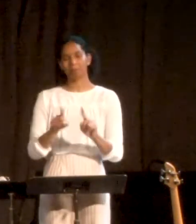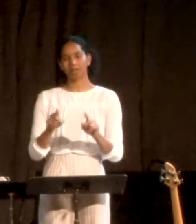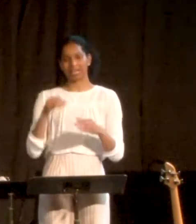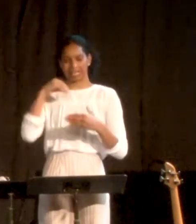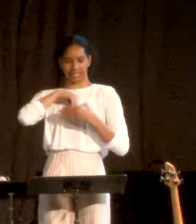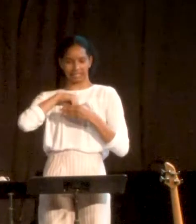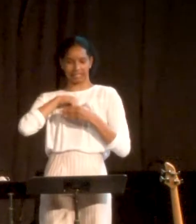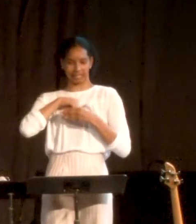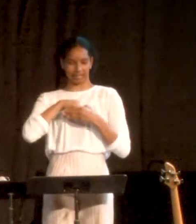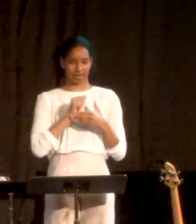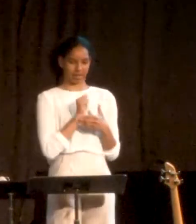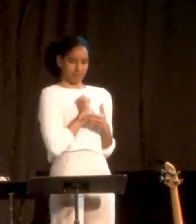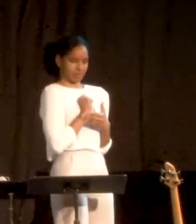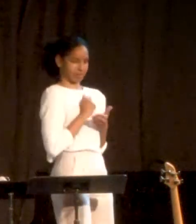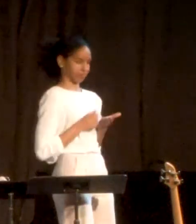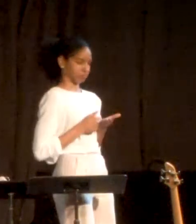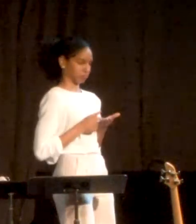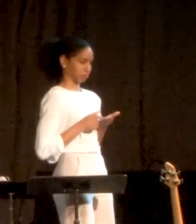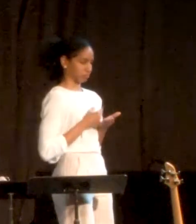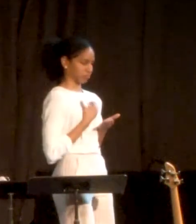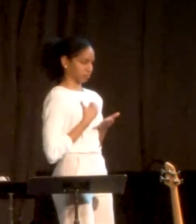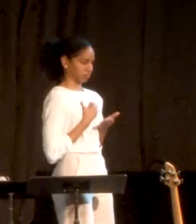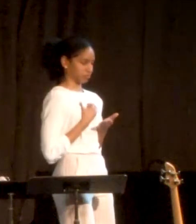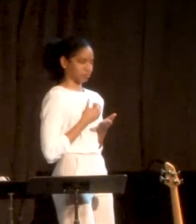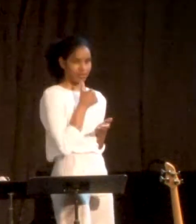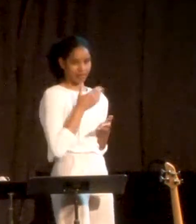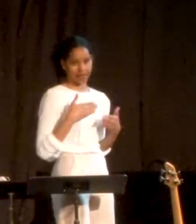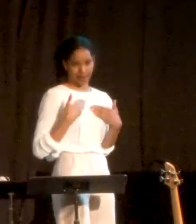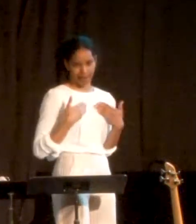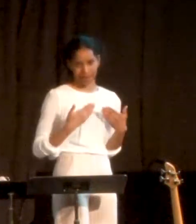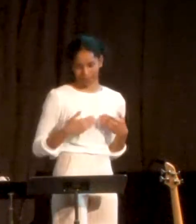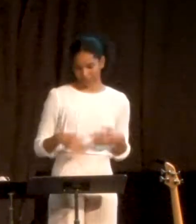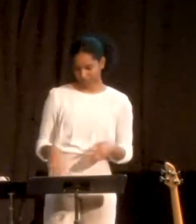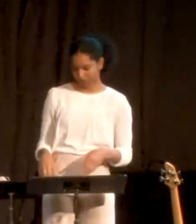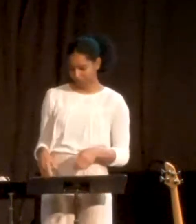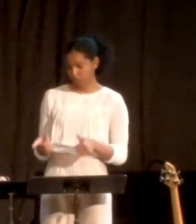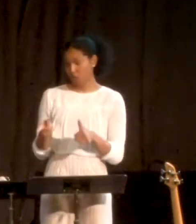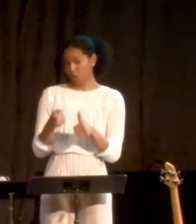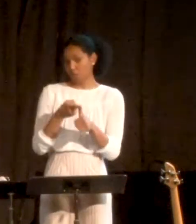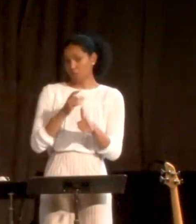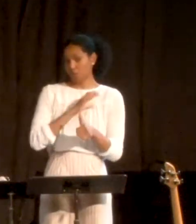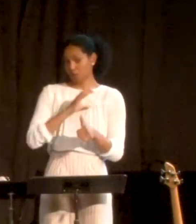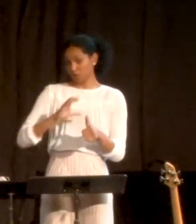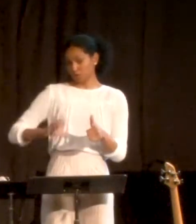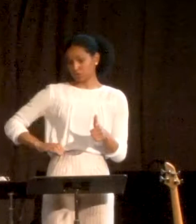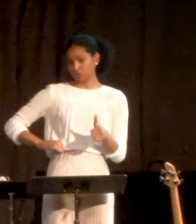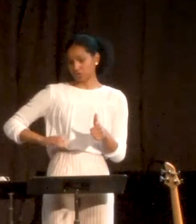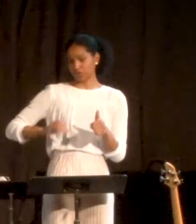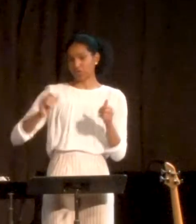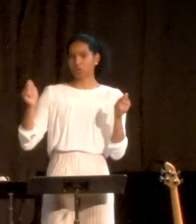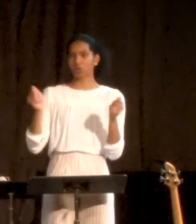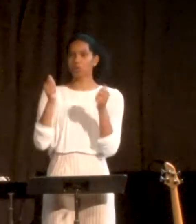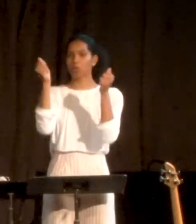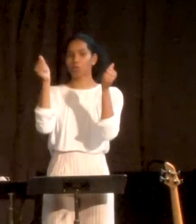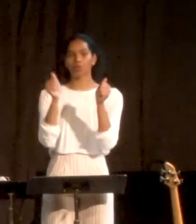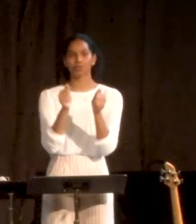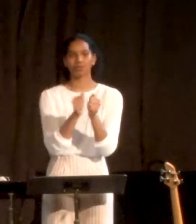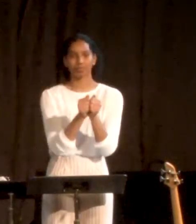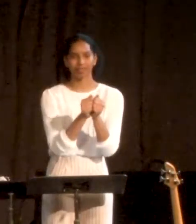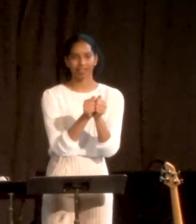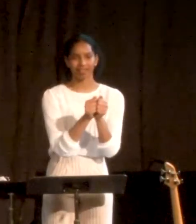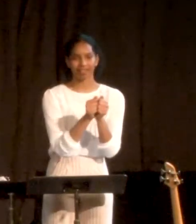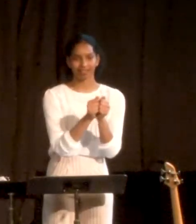See, up to this point, the first Christians have been worshiping together every